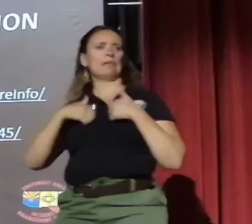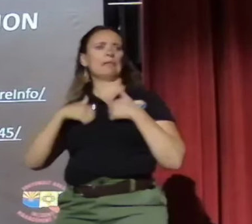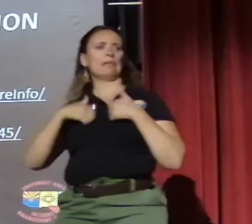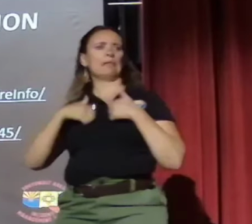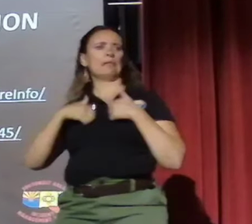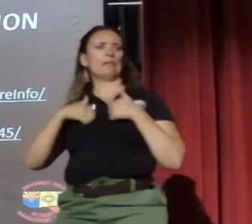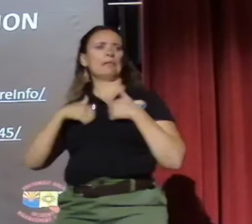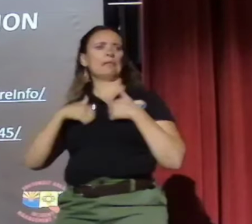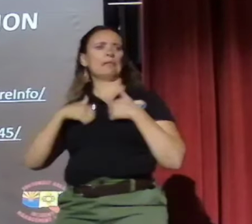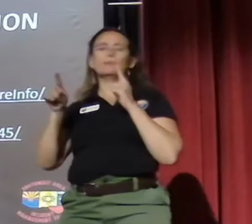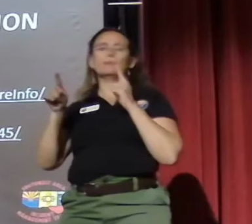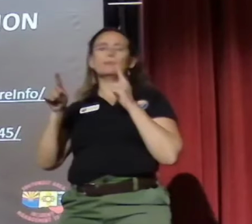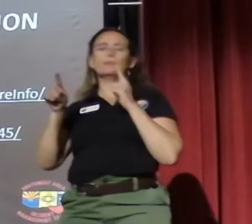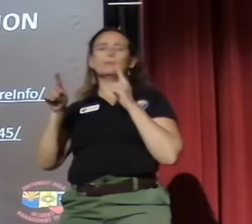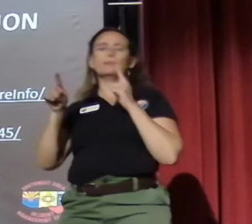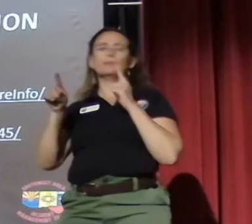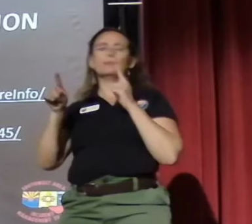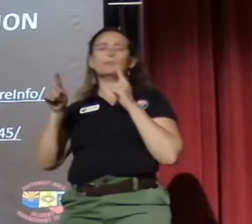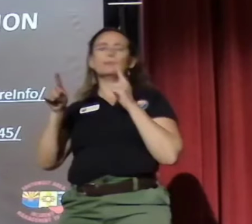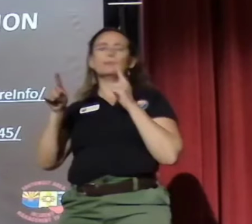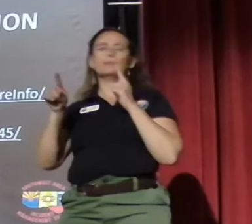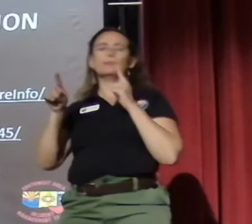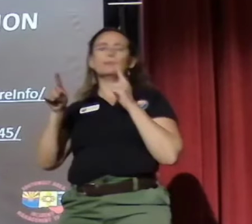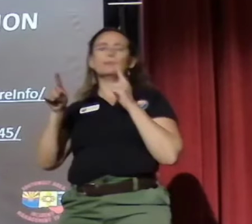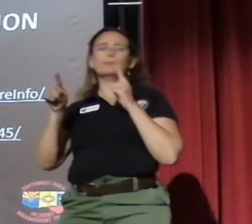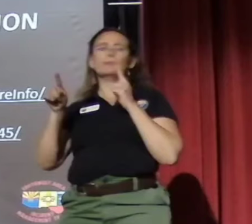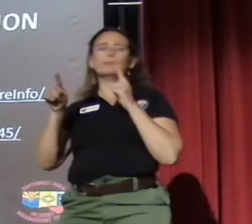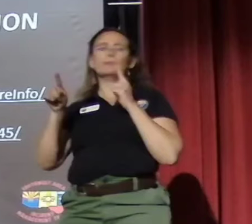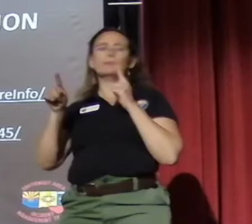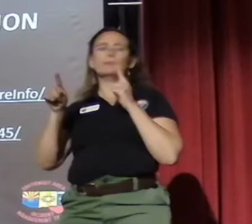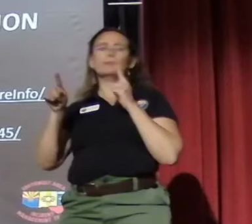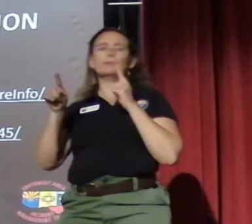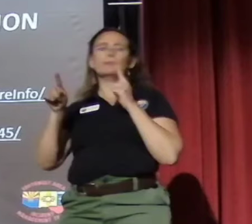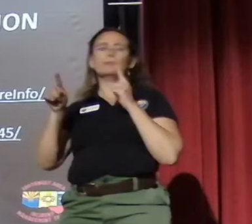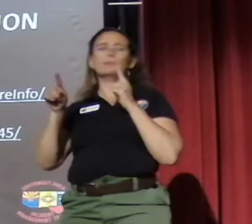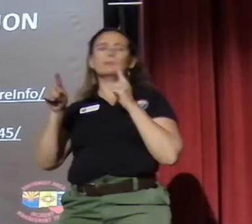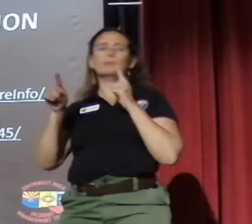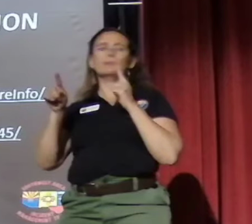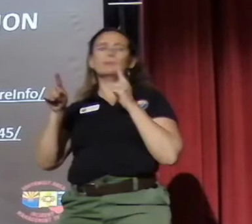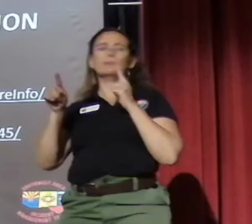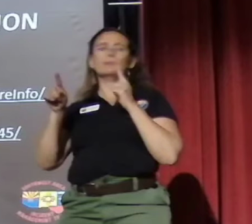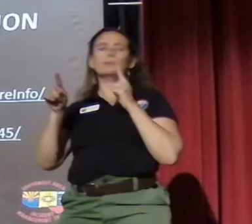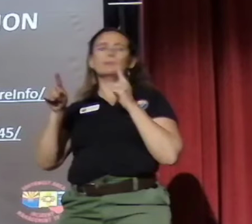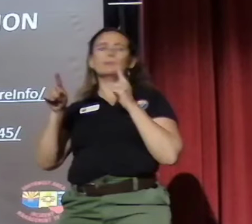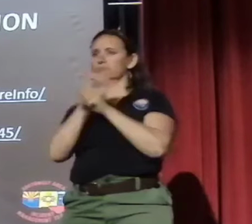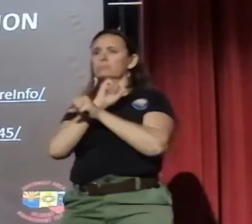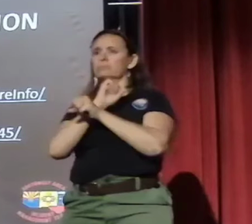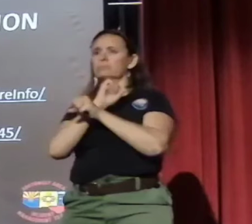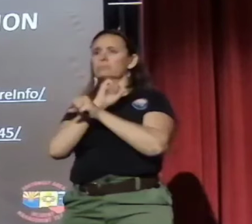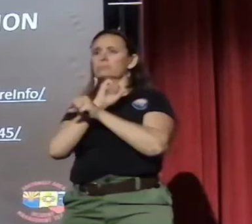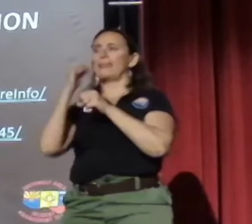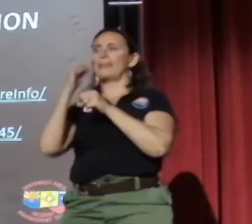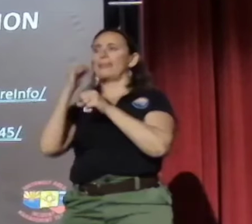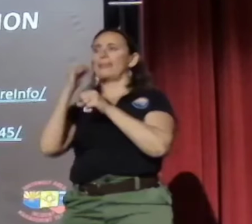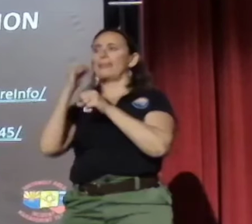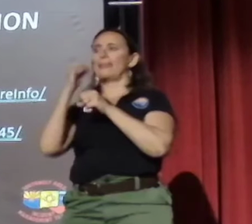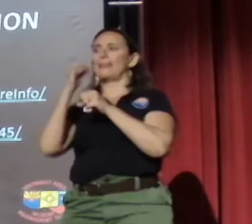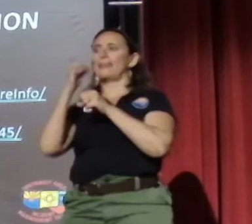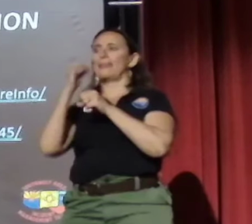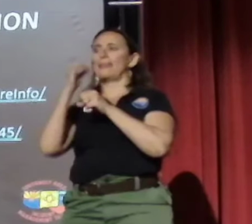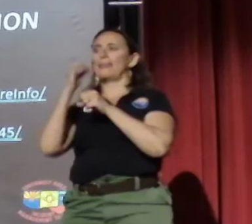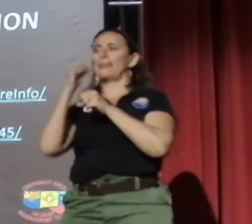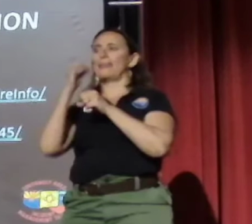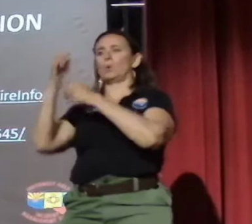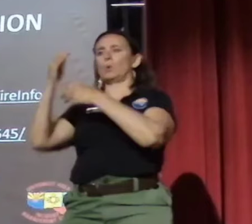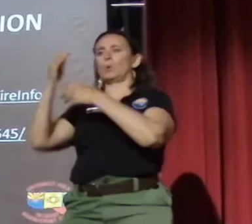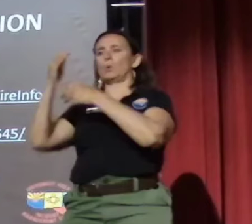Strawberry. I went to the post office today, and yes, they confirmed they will have a special window set up just for Pine and